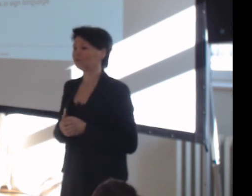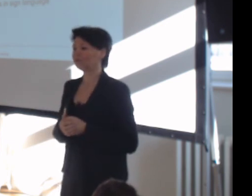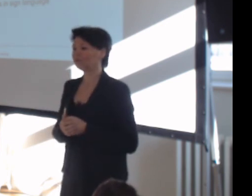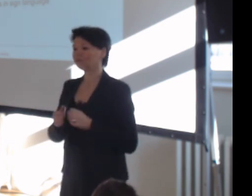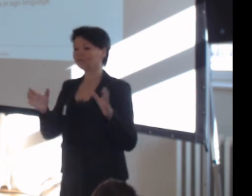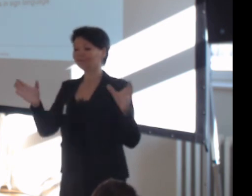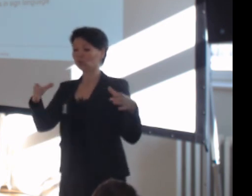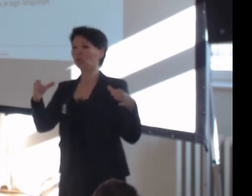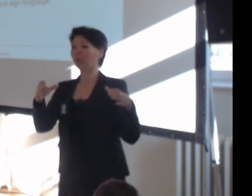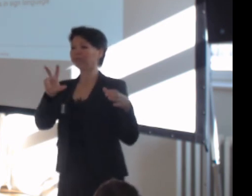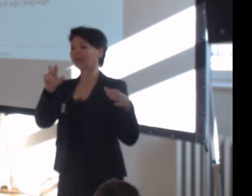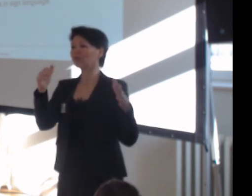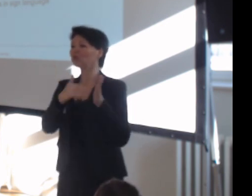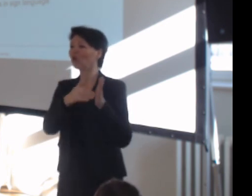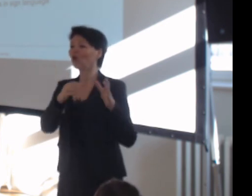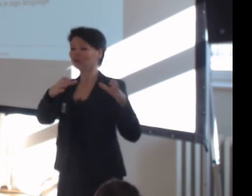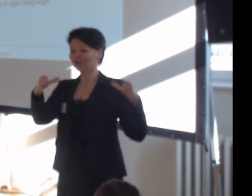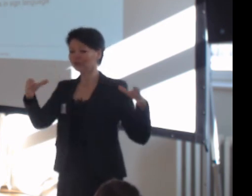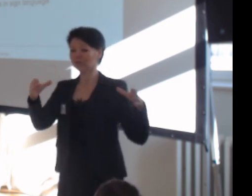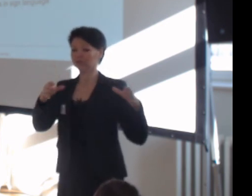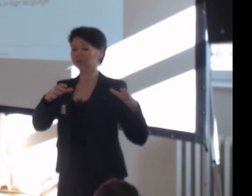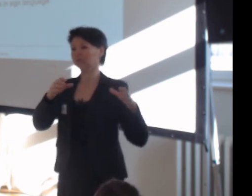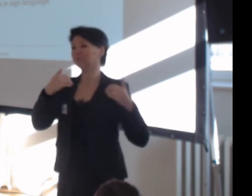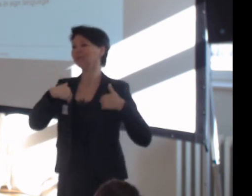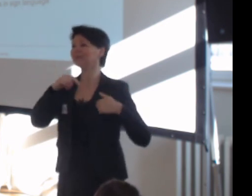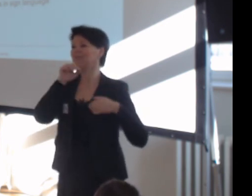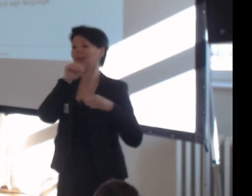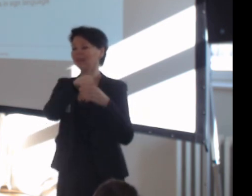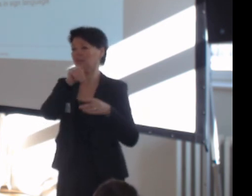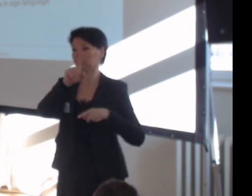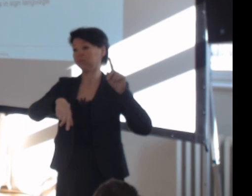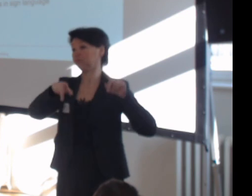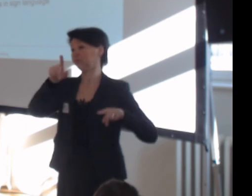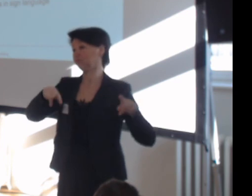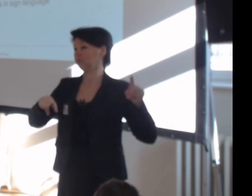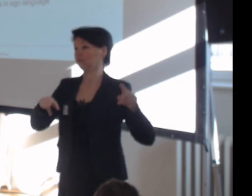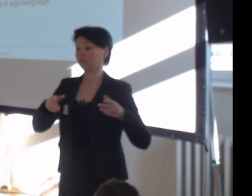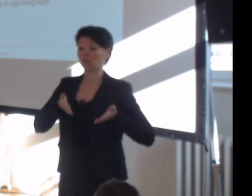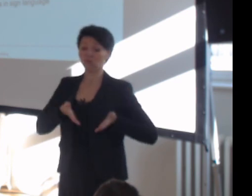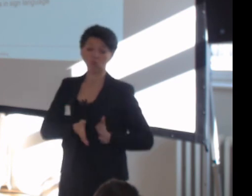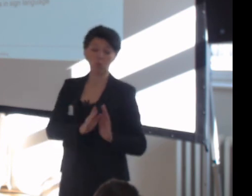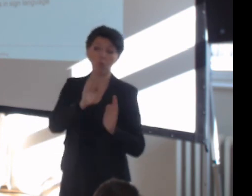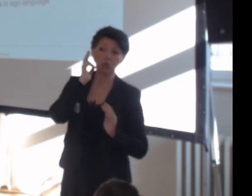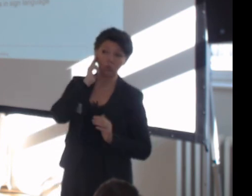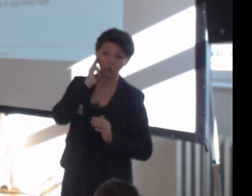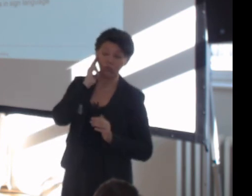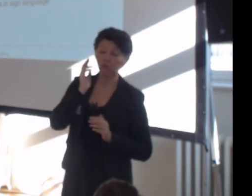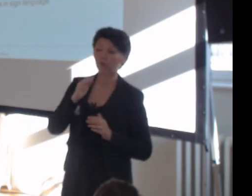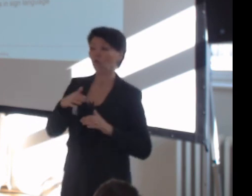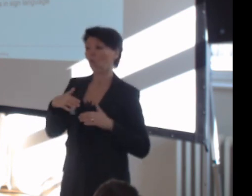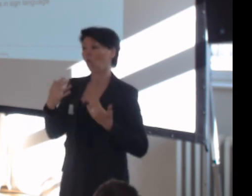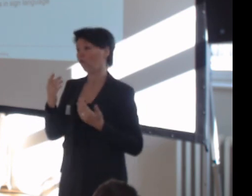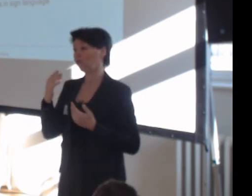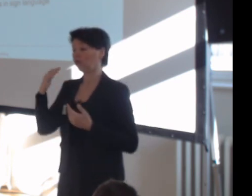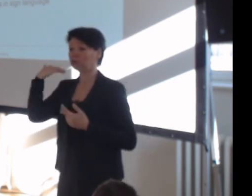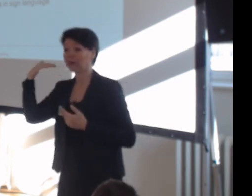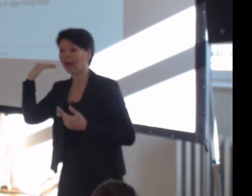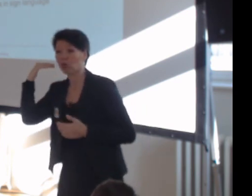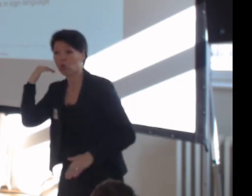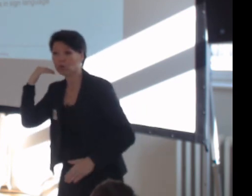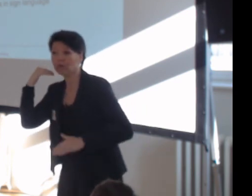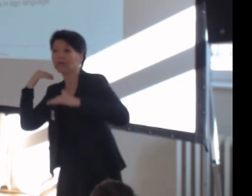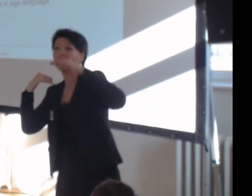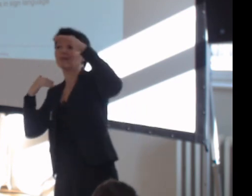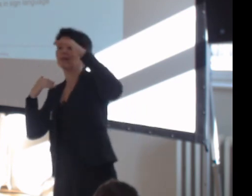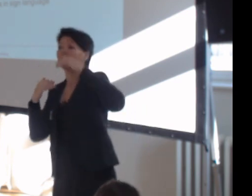different people actually. You might be born deaf, or you might have a hard of hearing as you grow